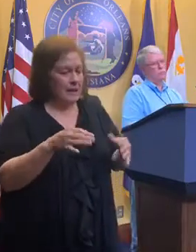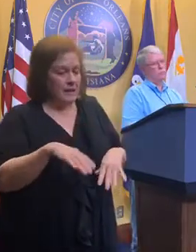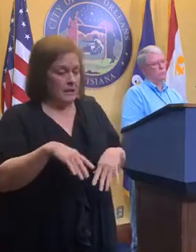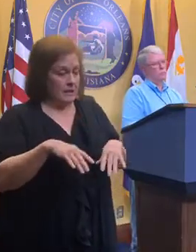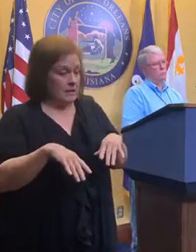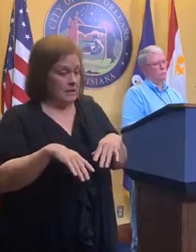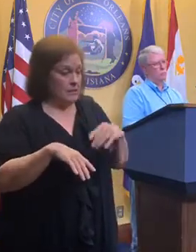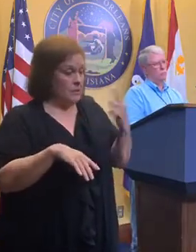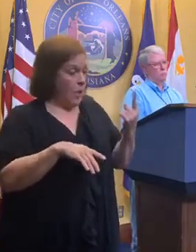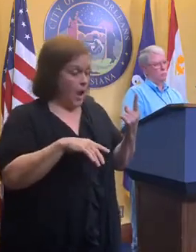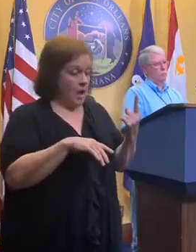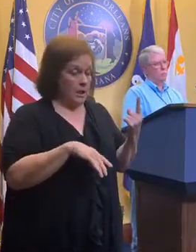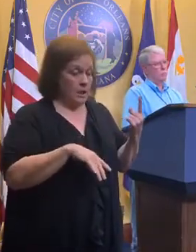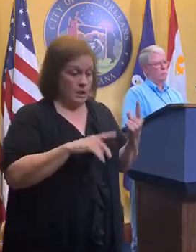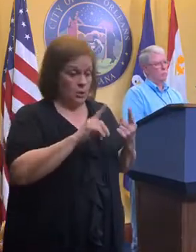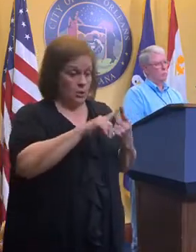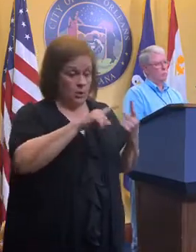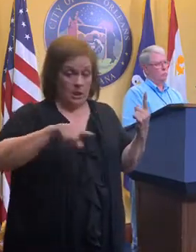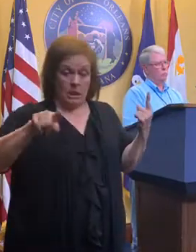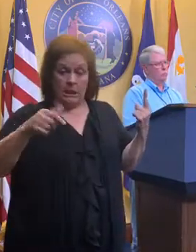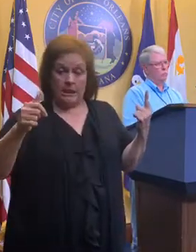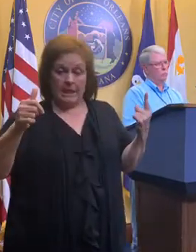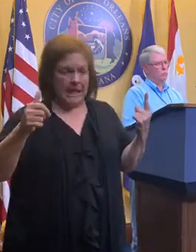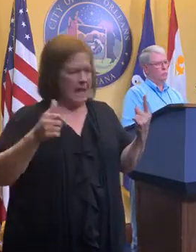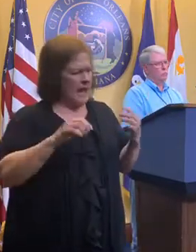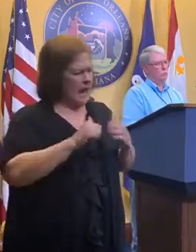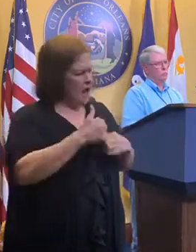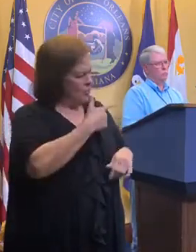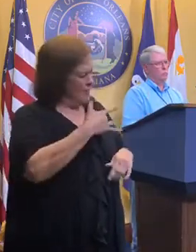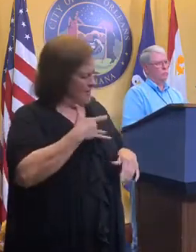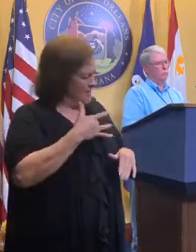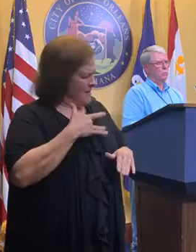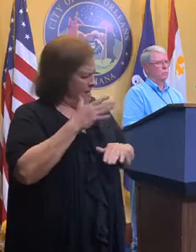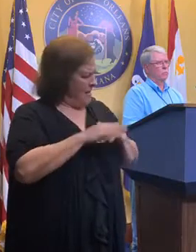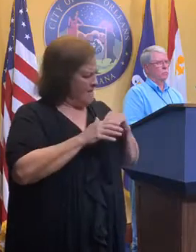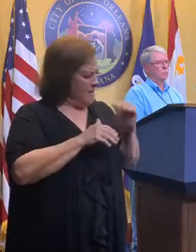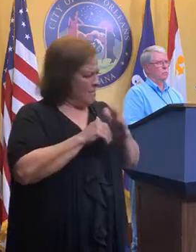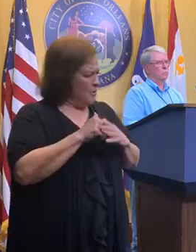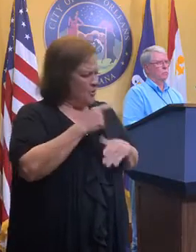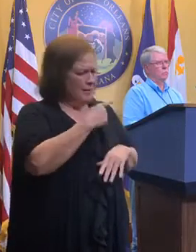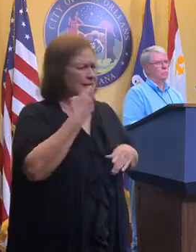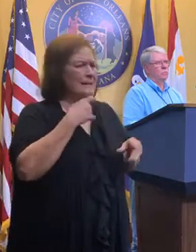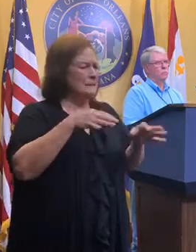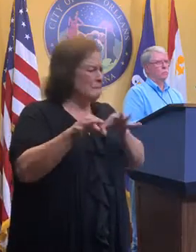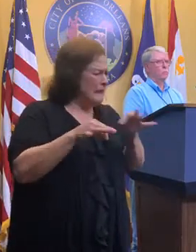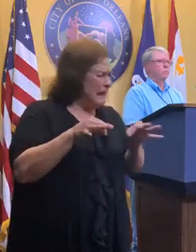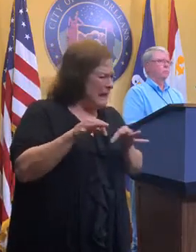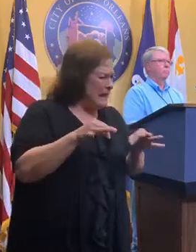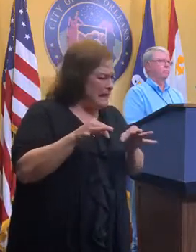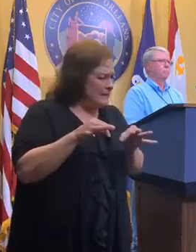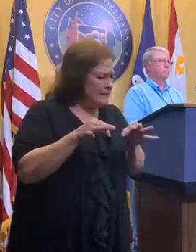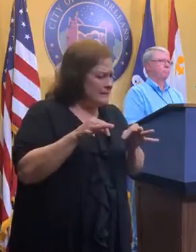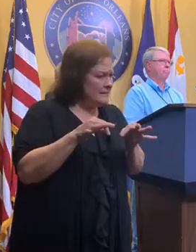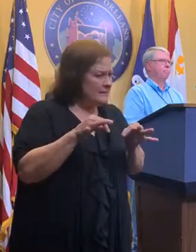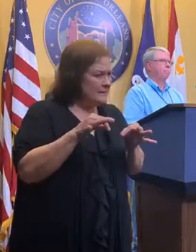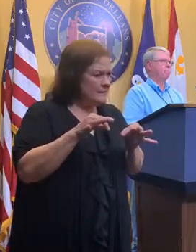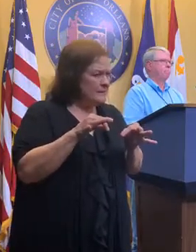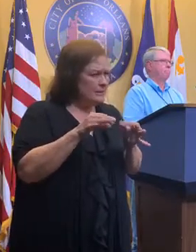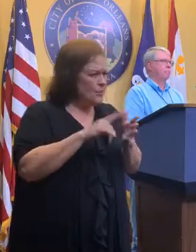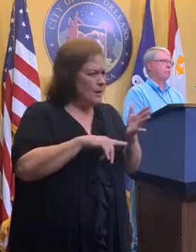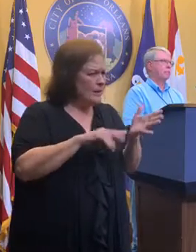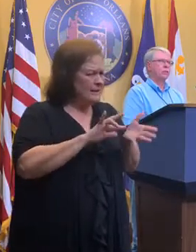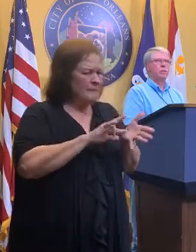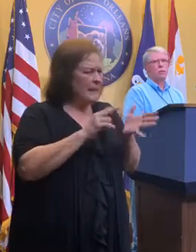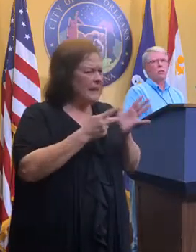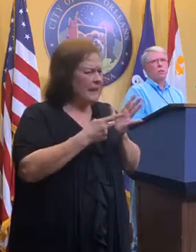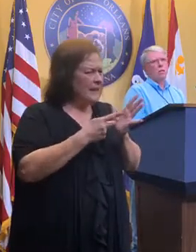with 1 being the worst and 10 being the highest, what is your comfort level right now, having explained everything that you just said, for where things stand for the Sewage